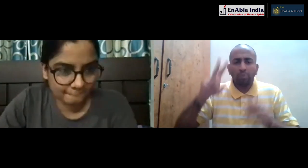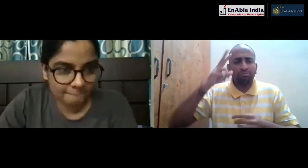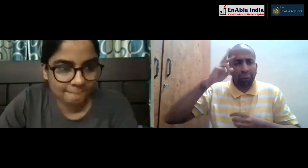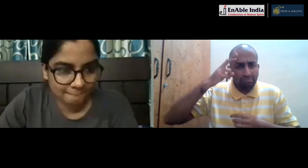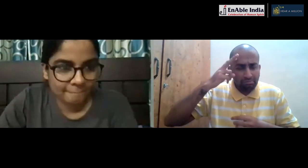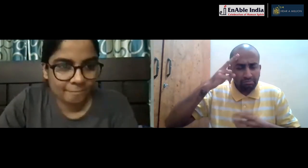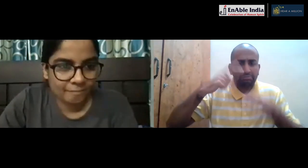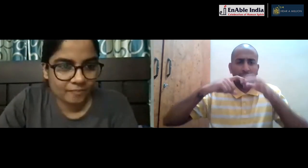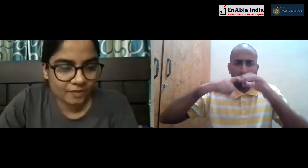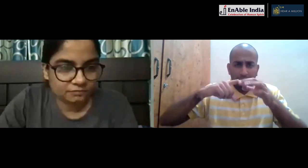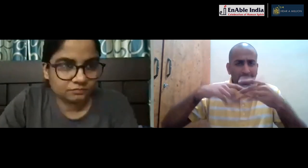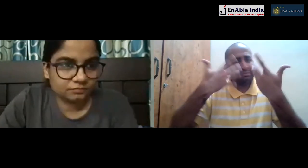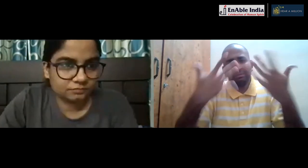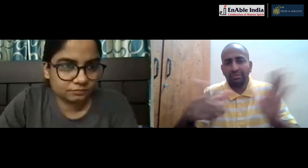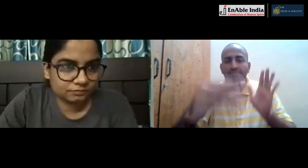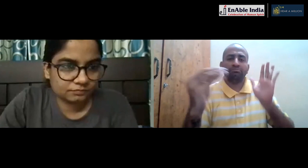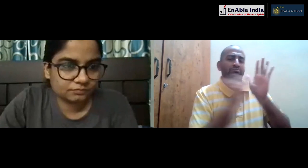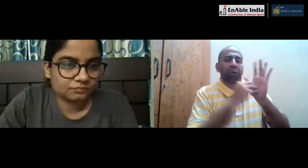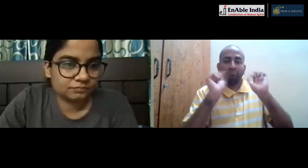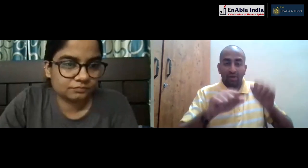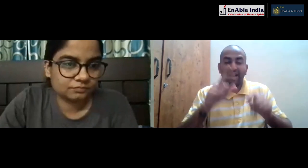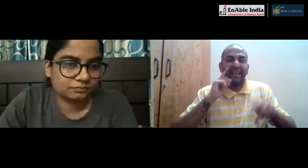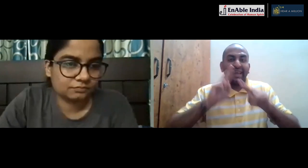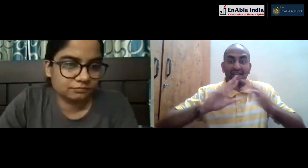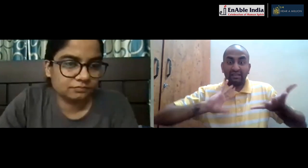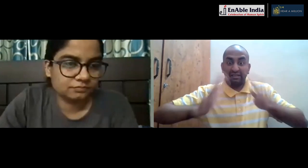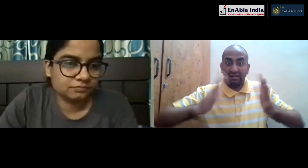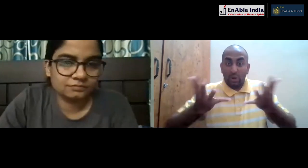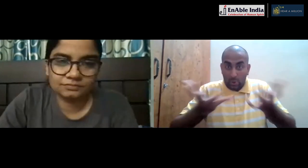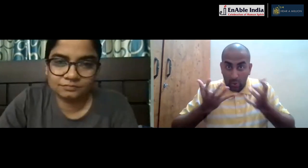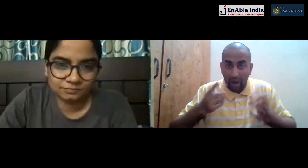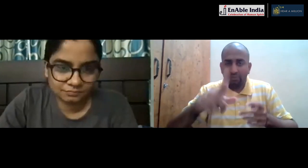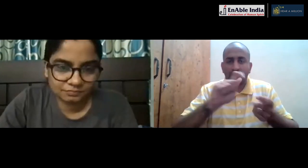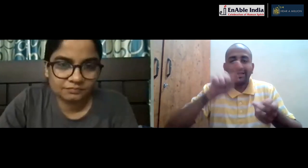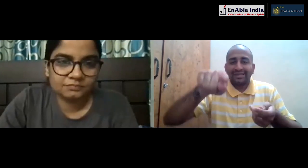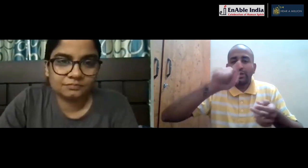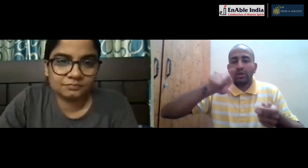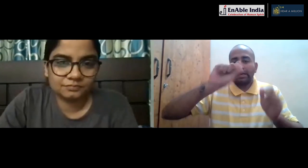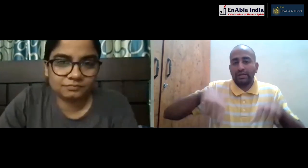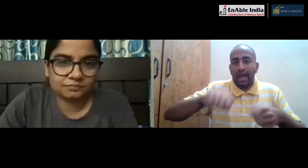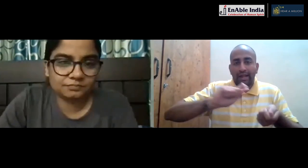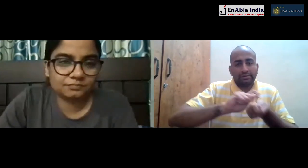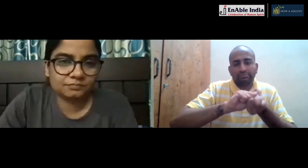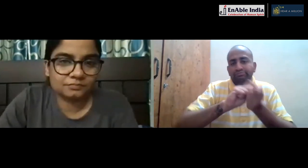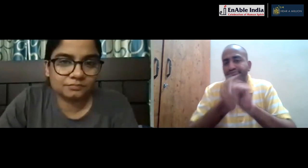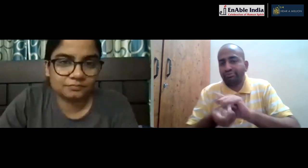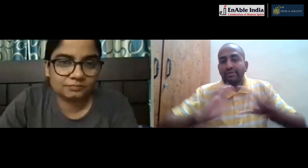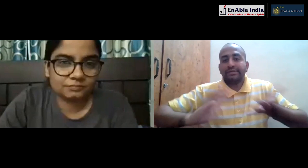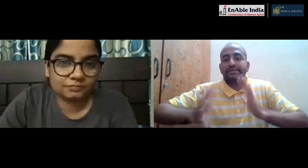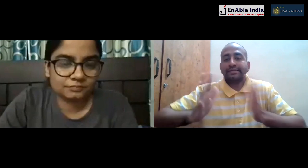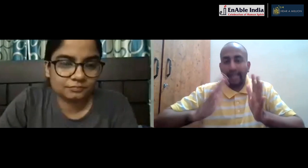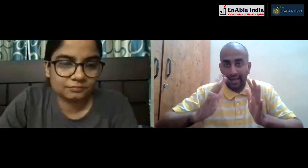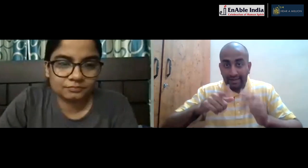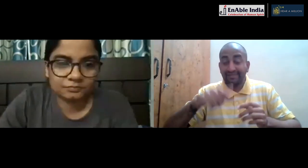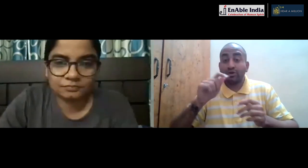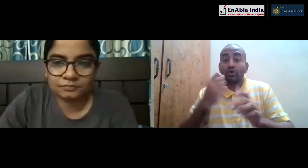on the link given on the chat box. If you have any doubt, any query, you can put on there. If you want to put your